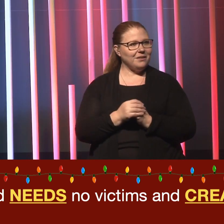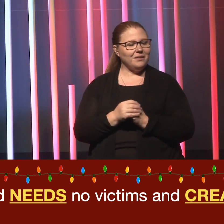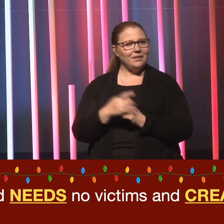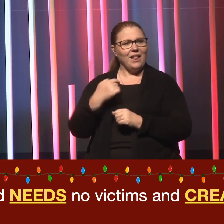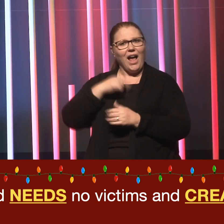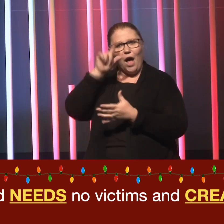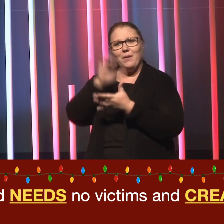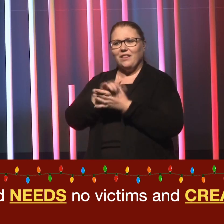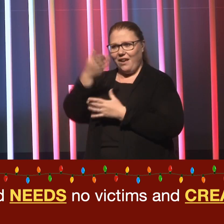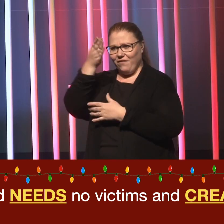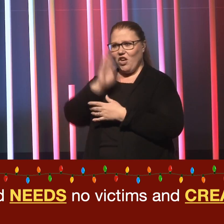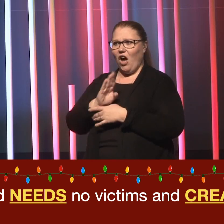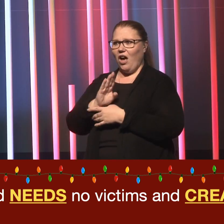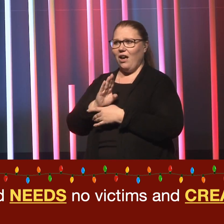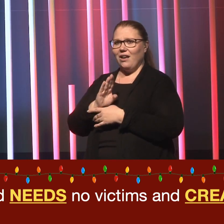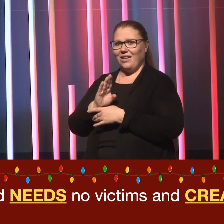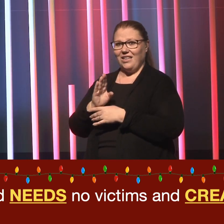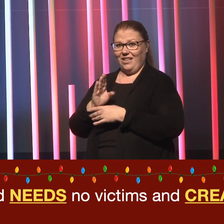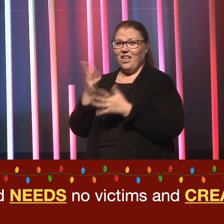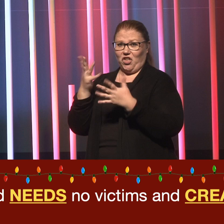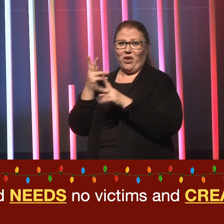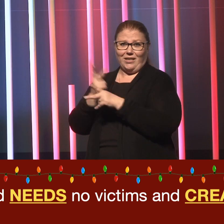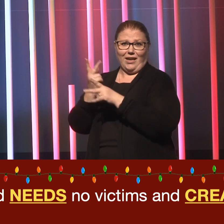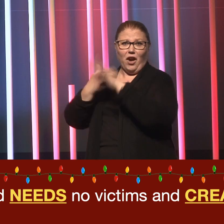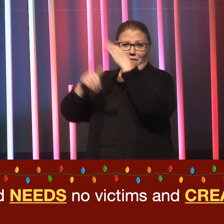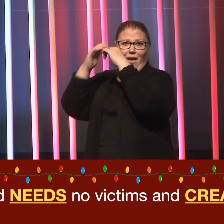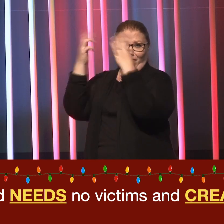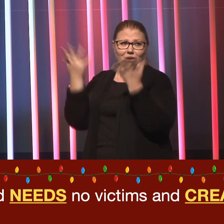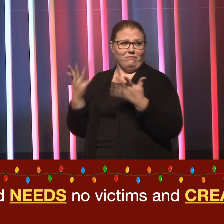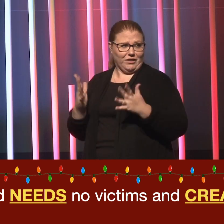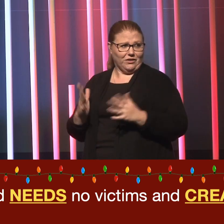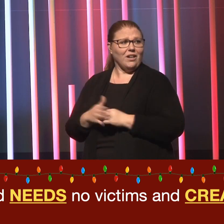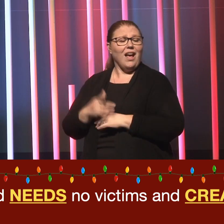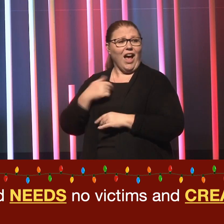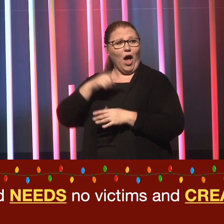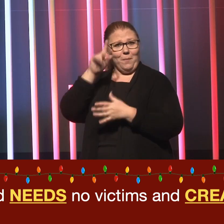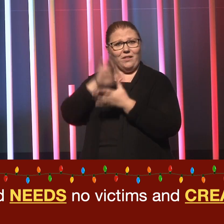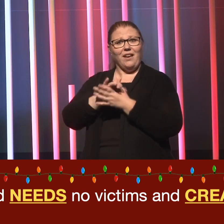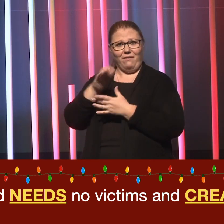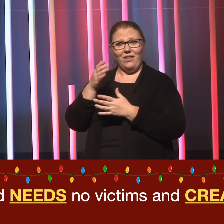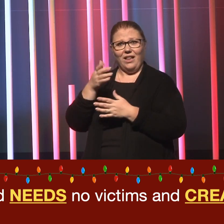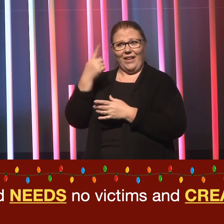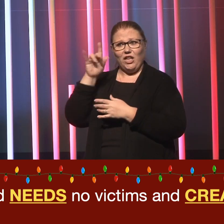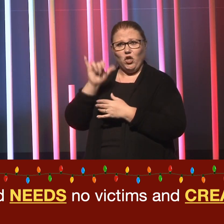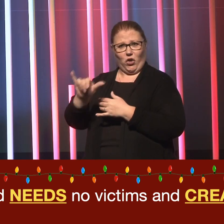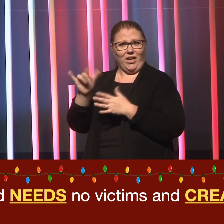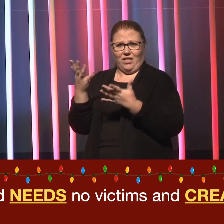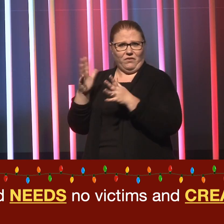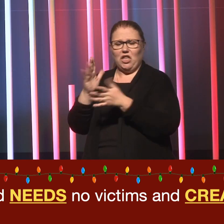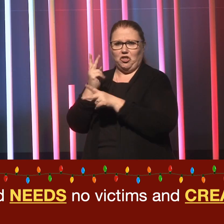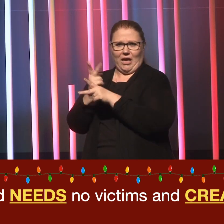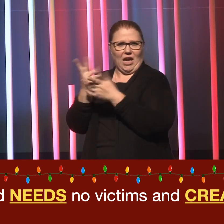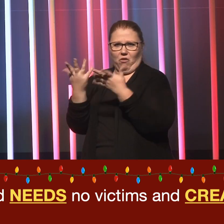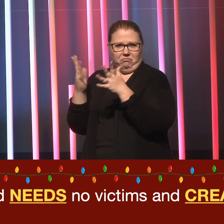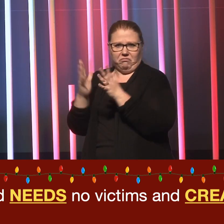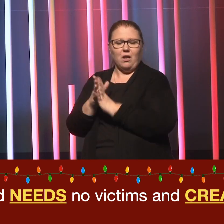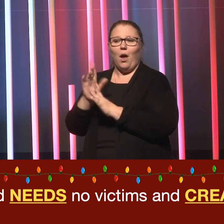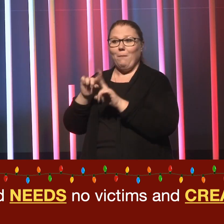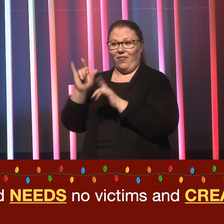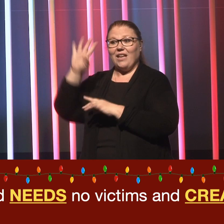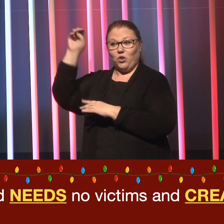I believe that God has heaven taken care of, by the way. I believe that God has eternity taken care of. That's grace.